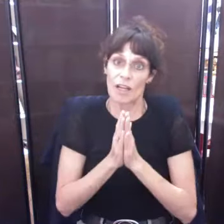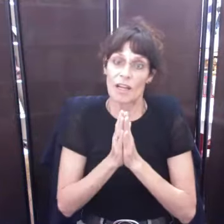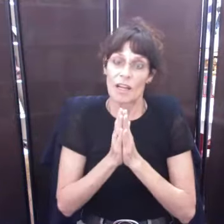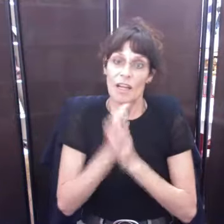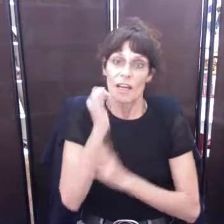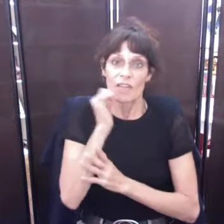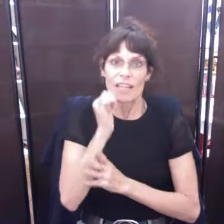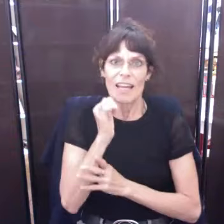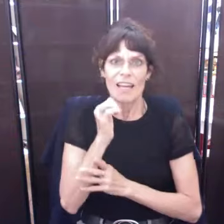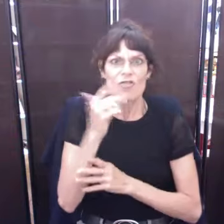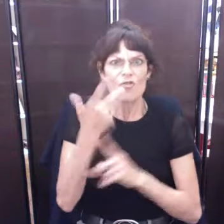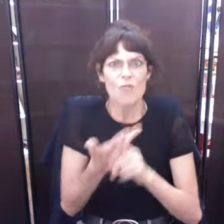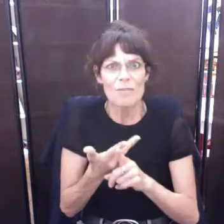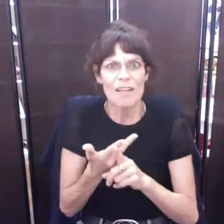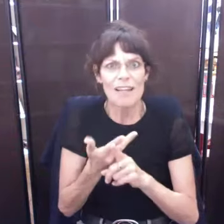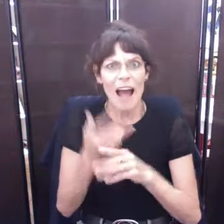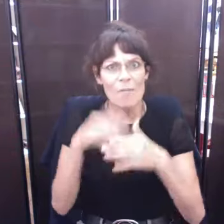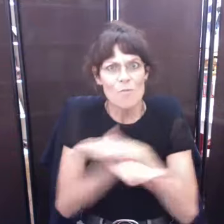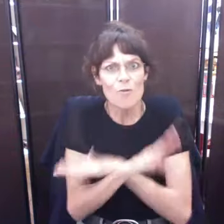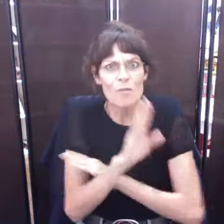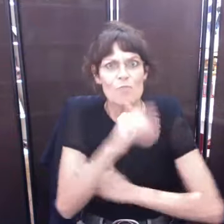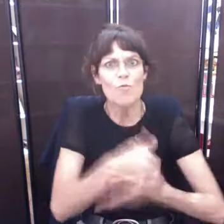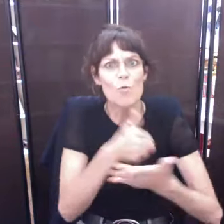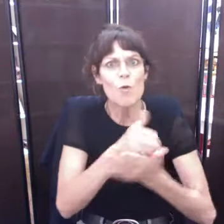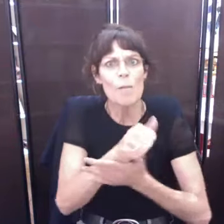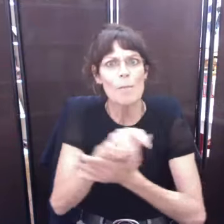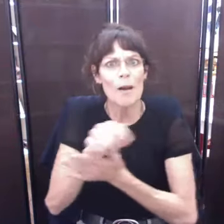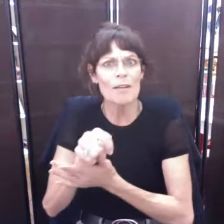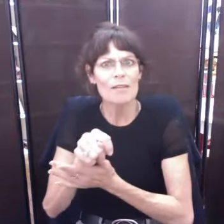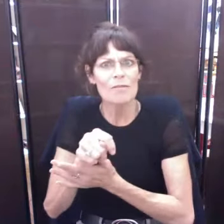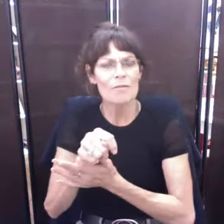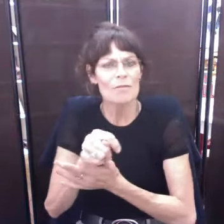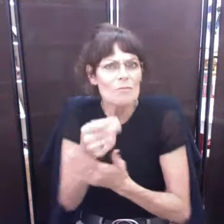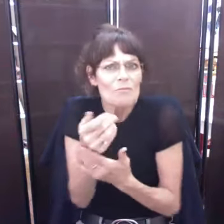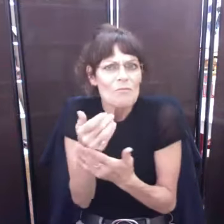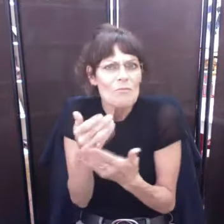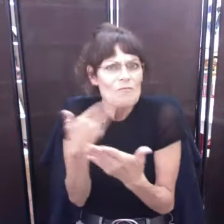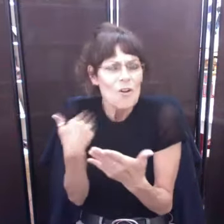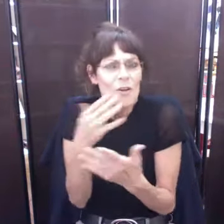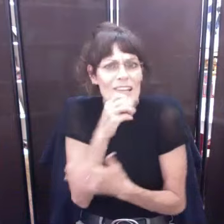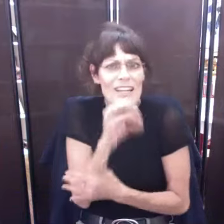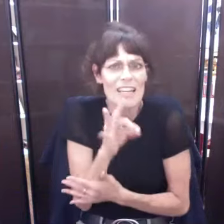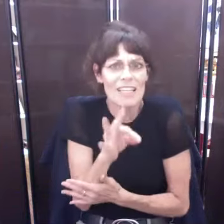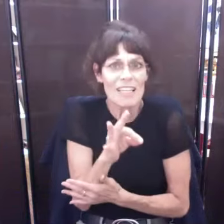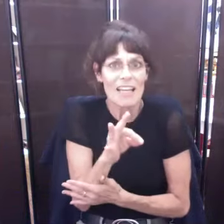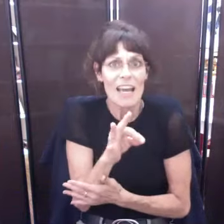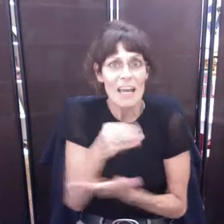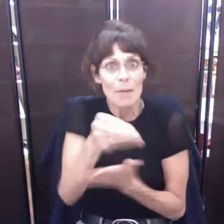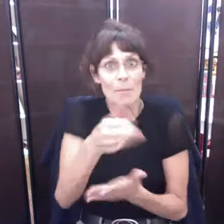apartment right before I turned 19. And do you know what? I got my own car. I was